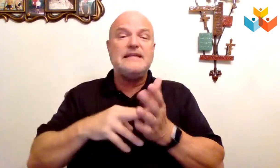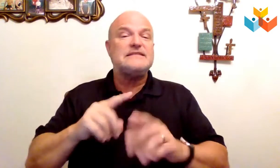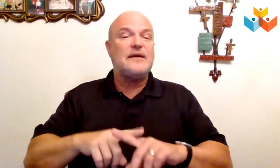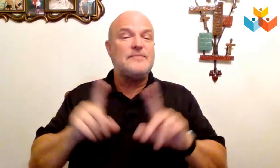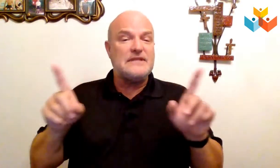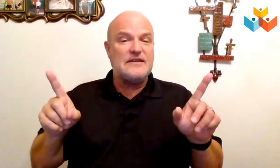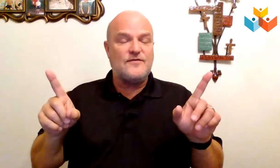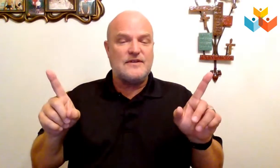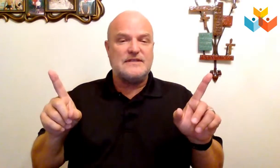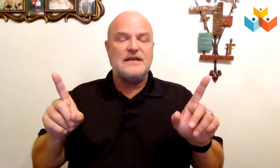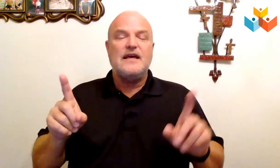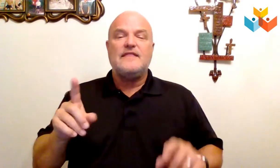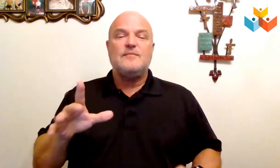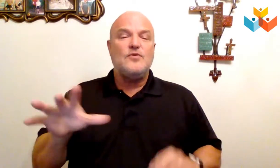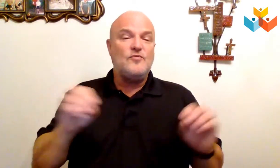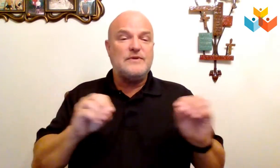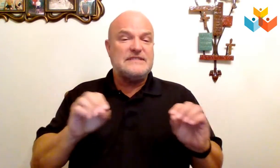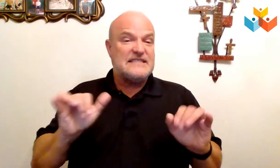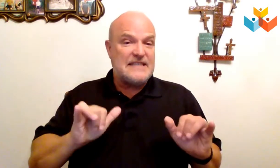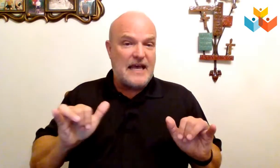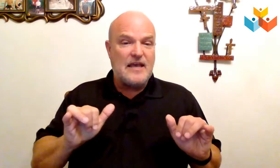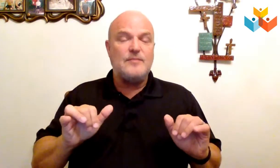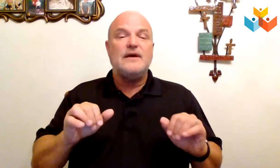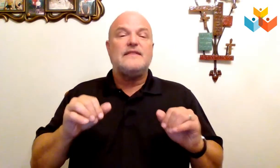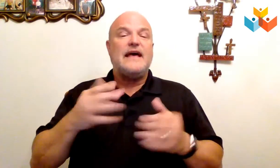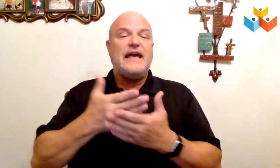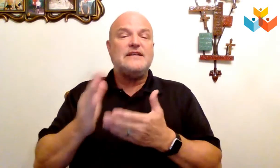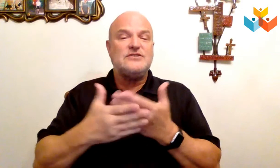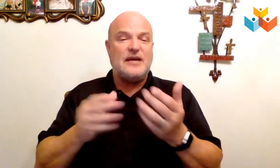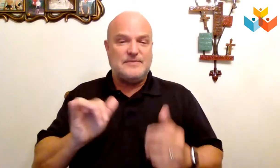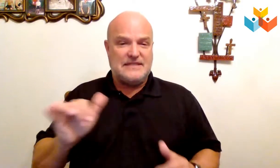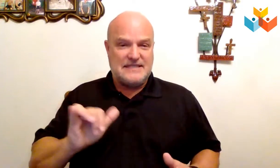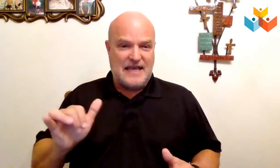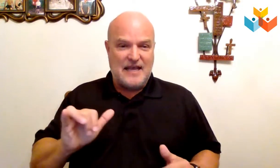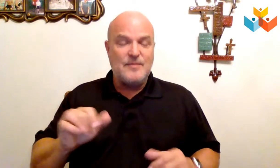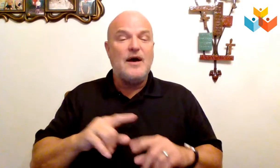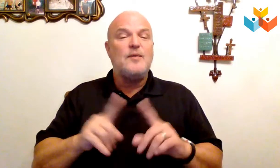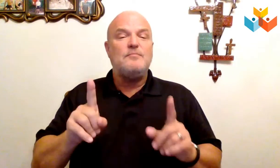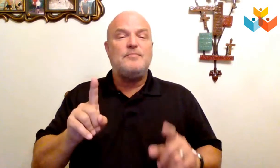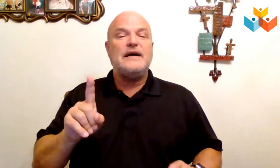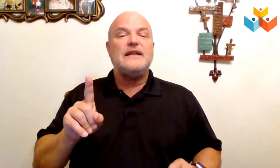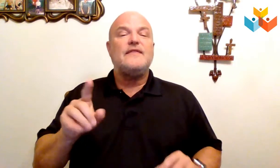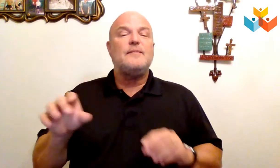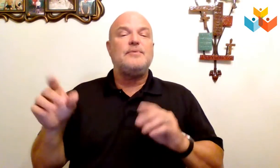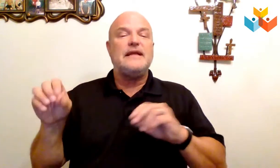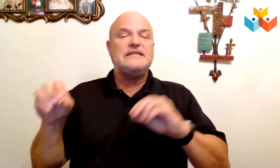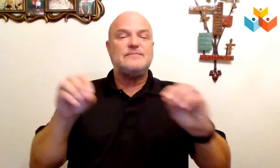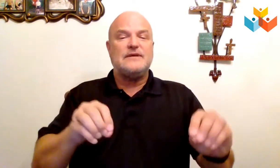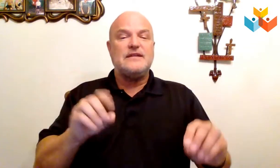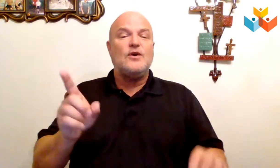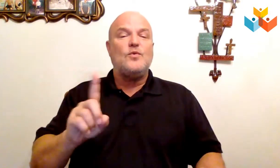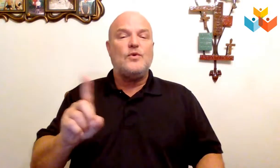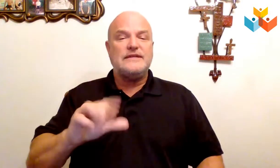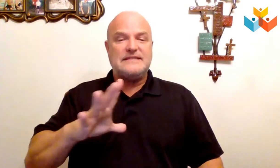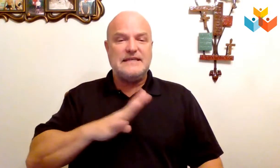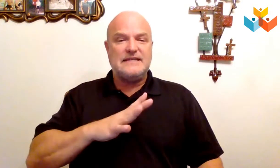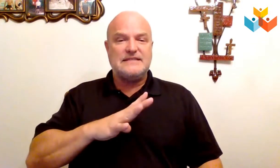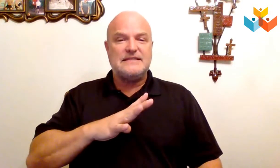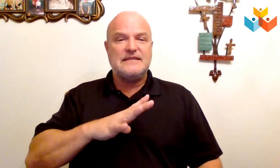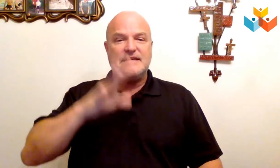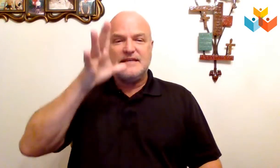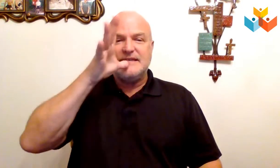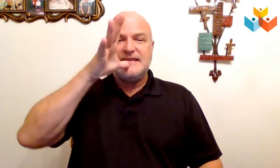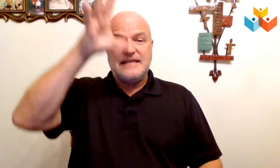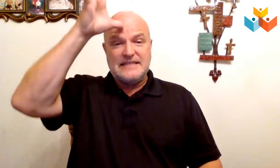all different, and it means something different. The movement's the same, the hand shape's the same, but the